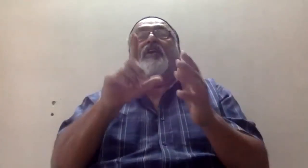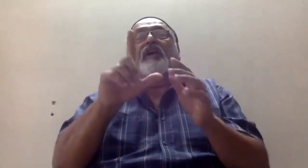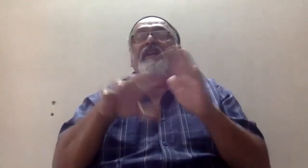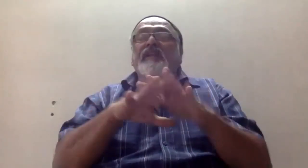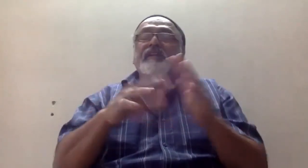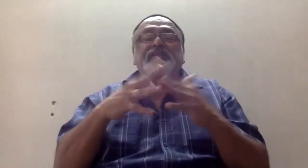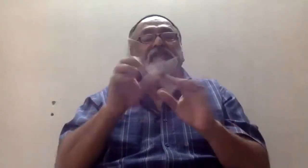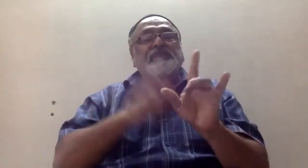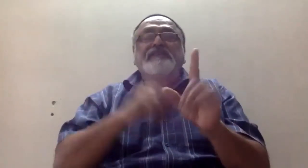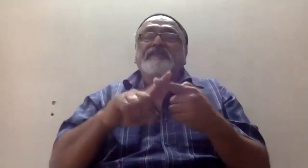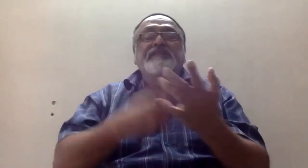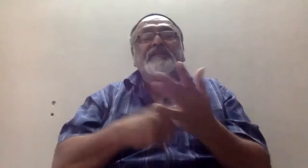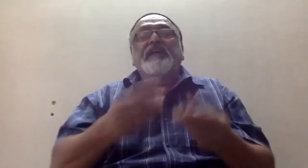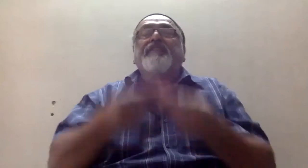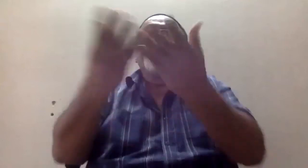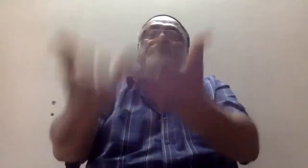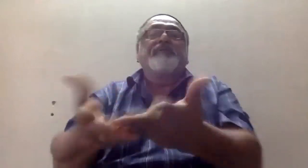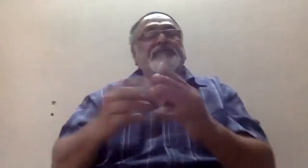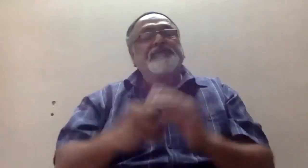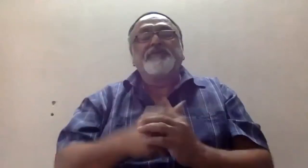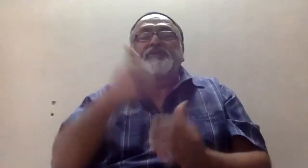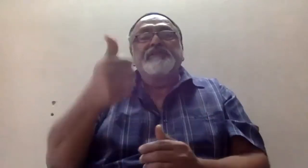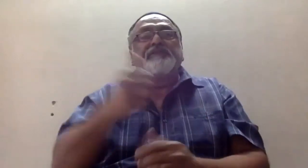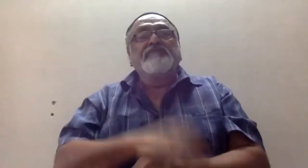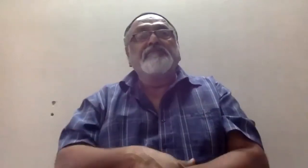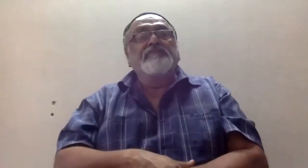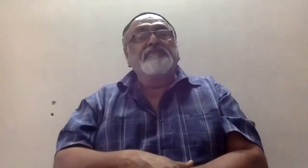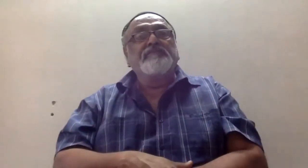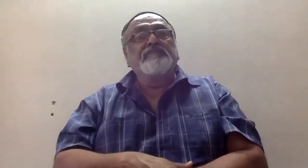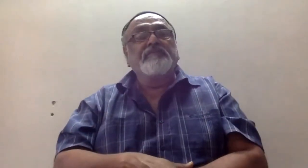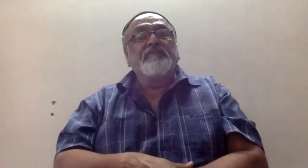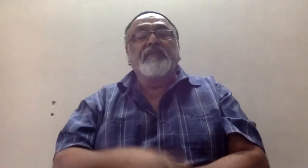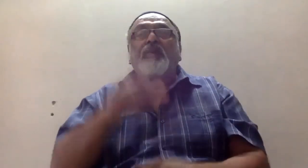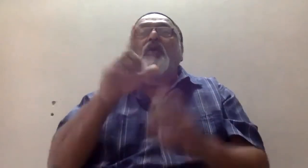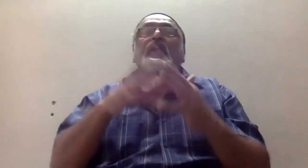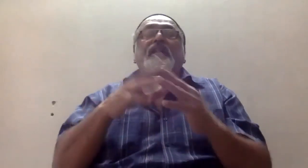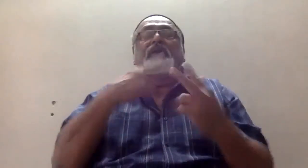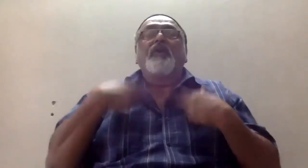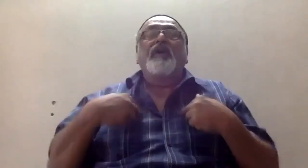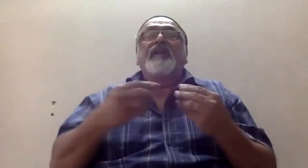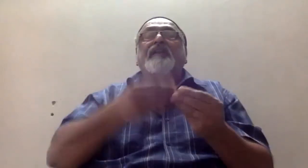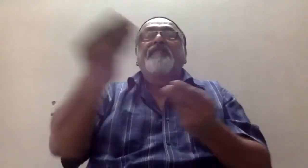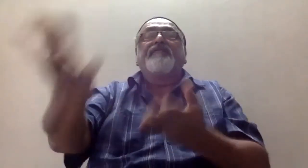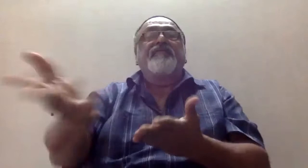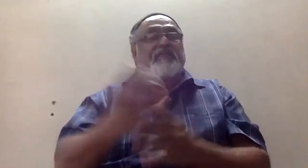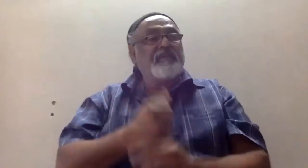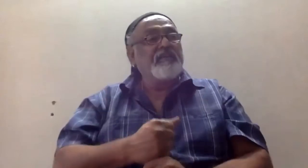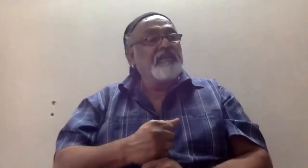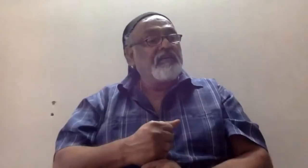you are a person with disability. A lawyer is assigned to you. But then these lawyers are not trained in